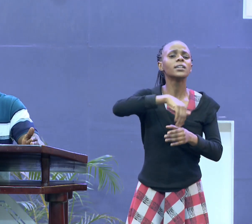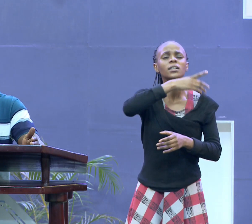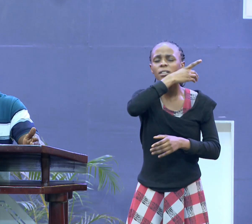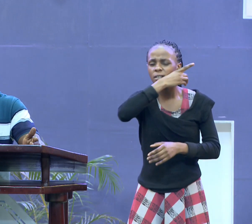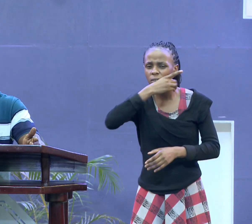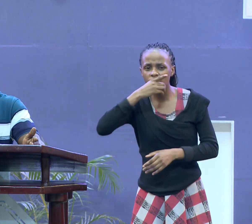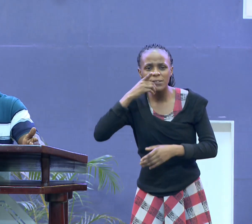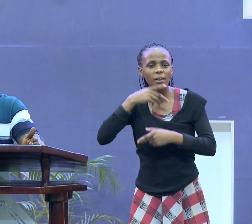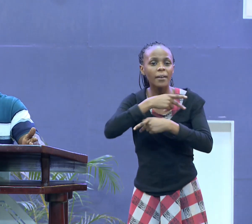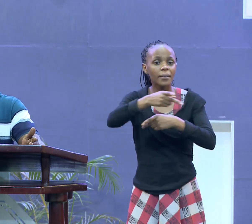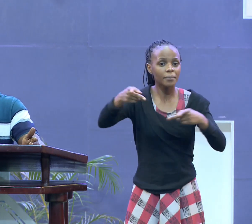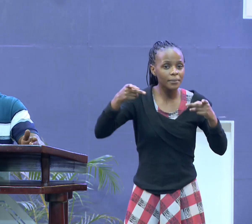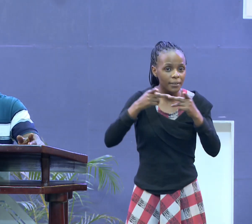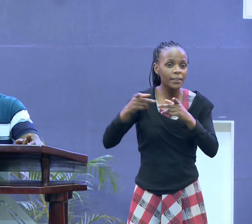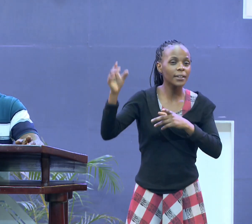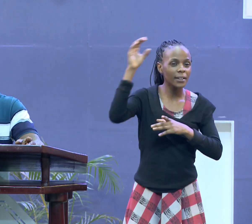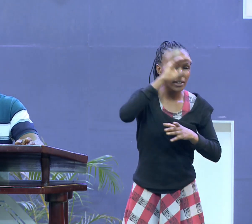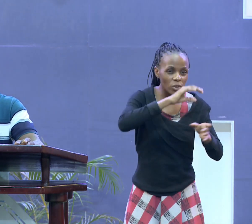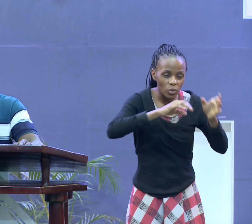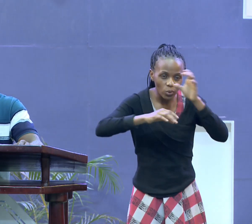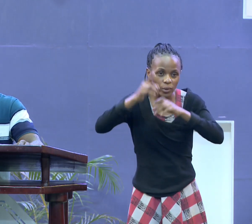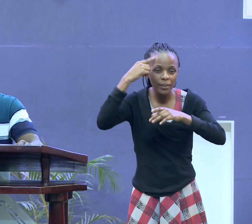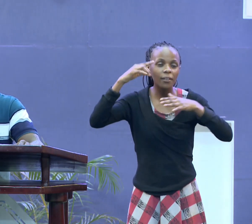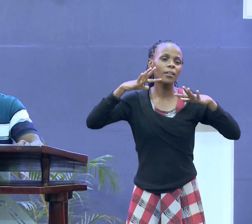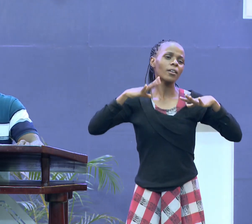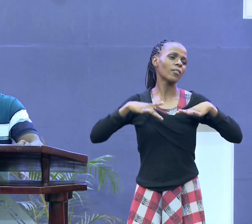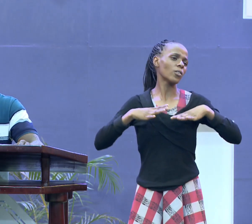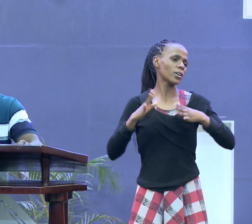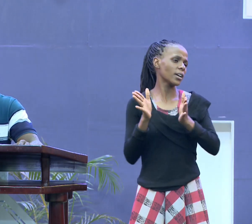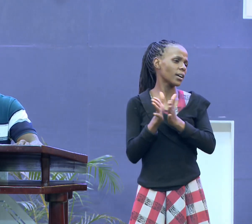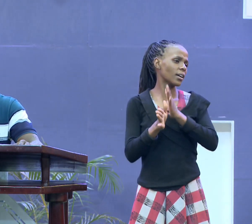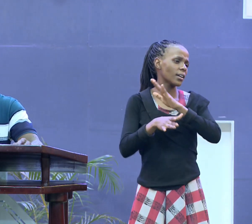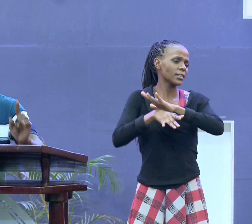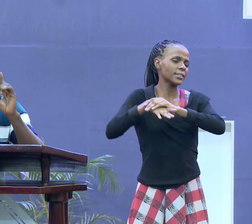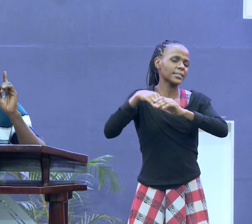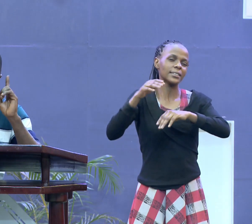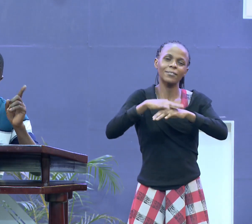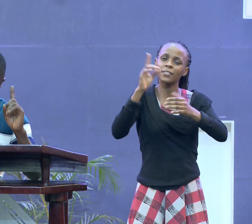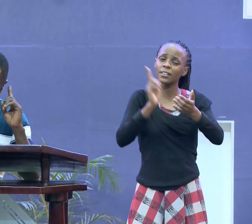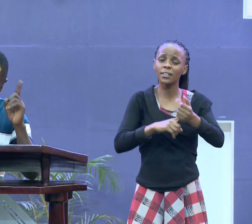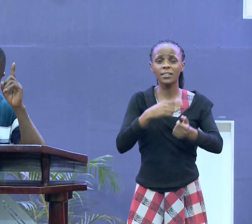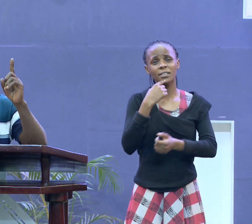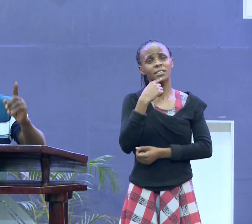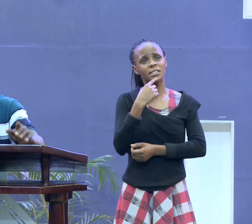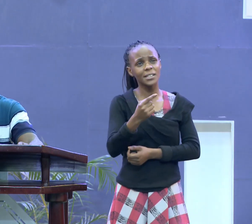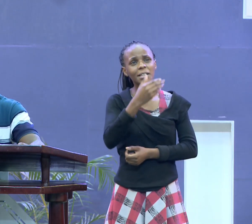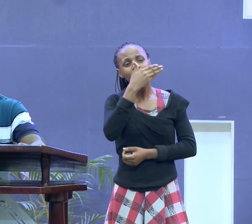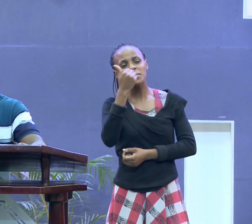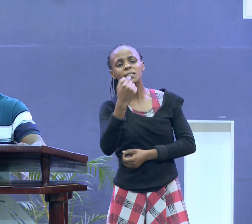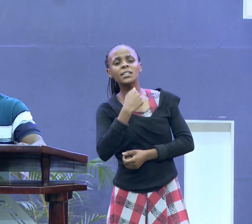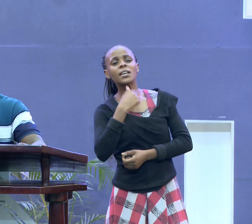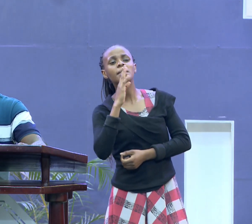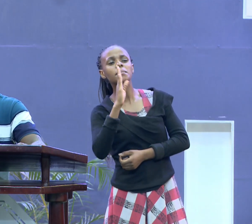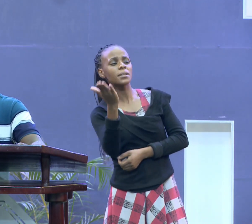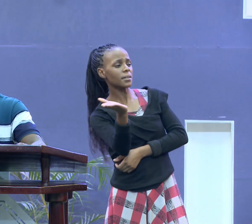places seeking rest, and it does not find it, then it says, I will return to the house